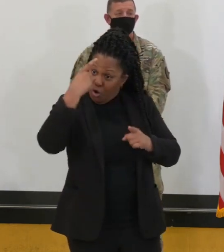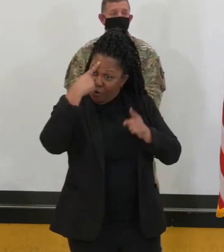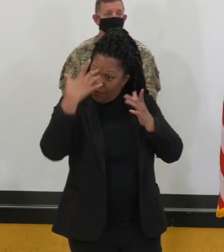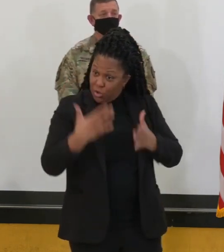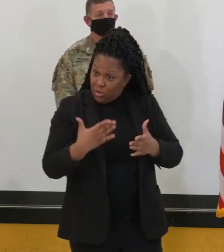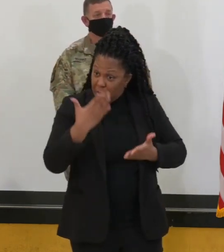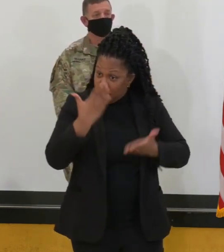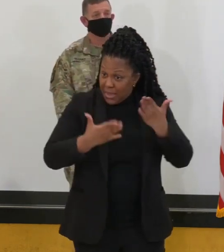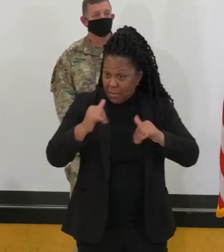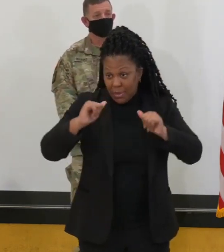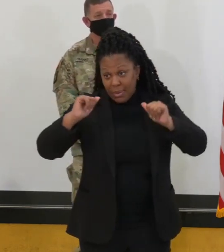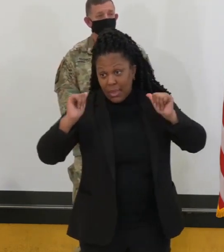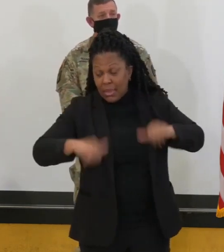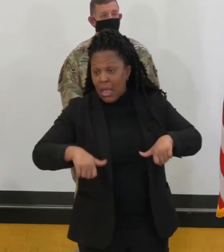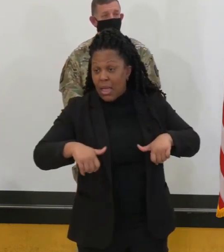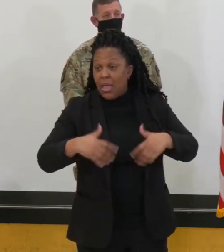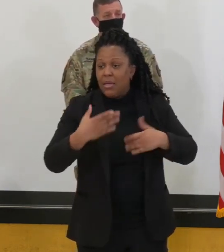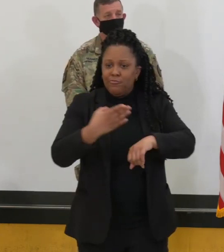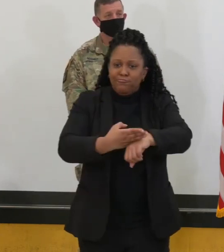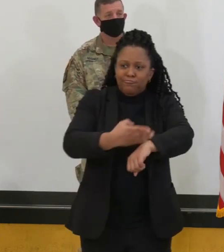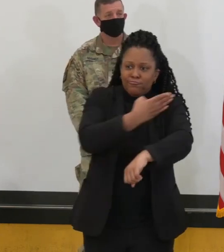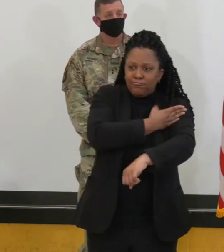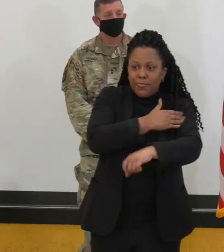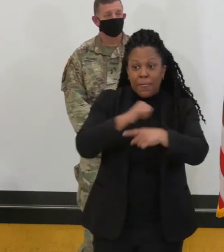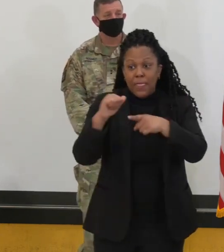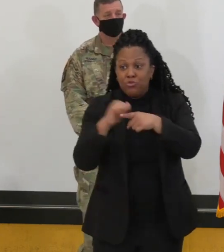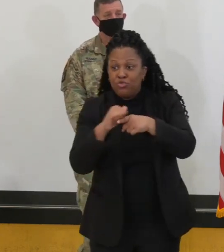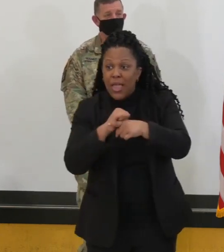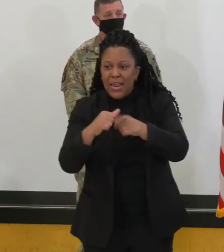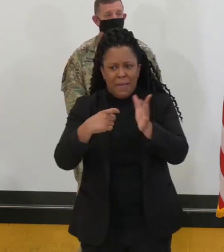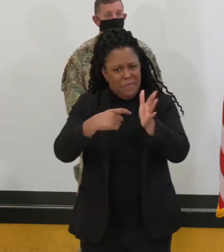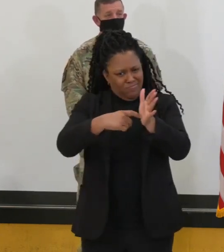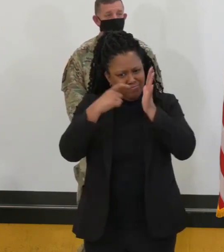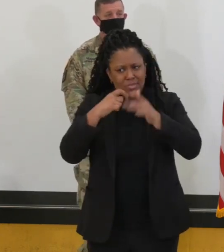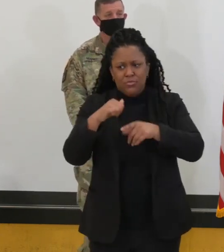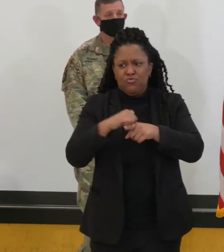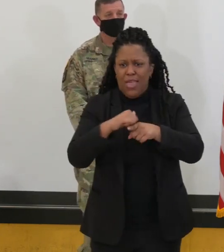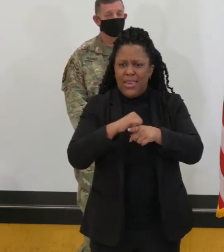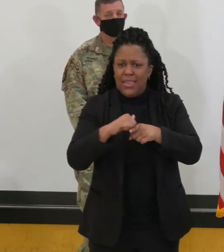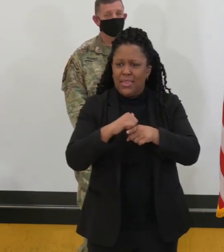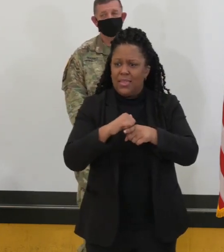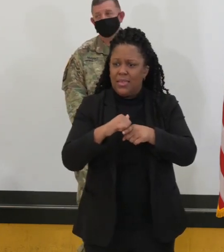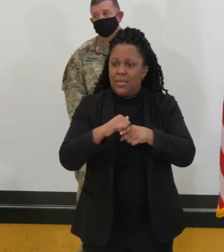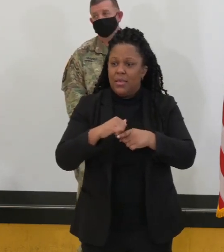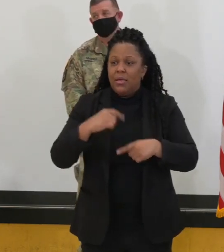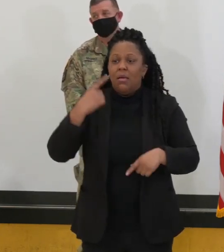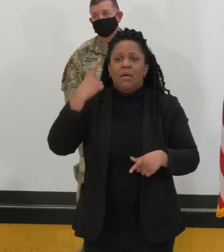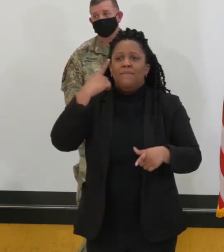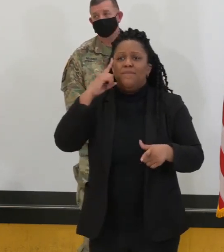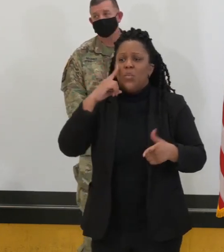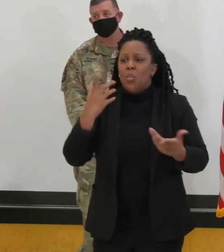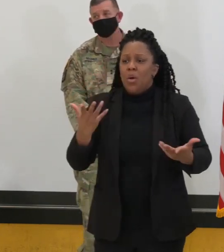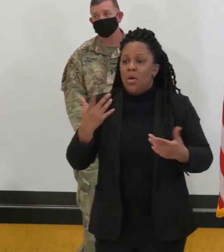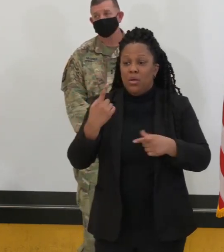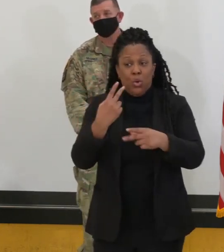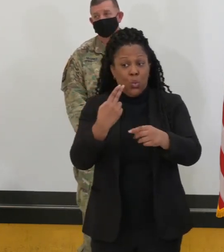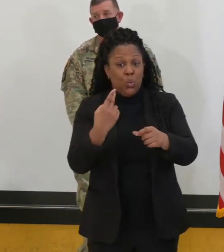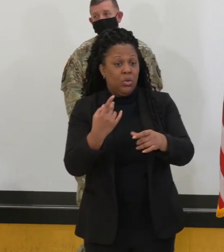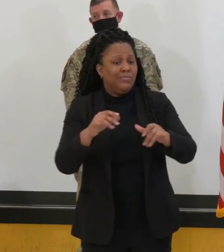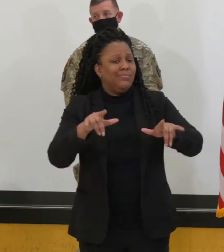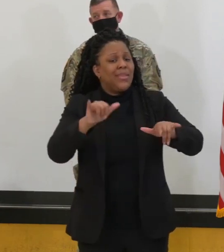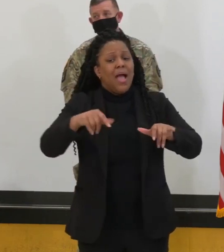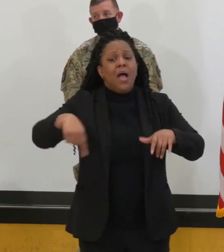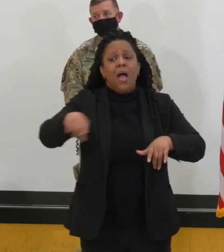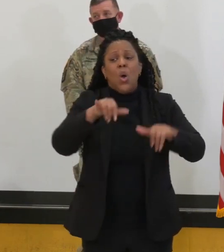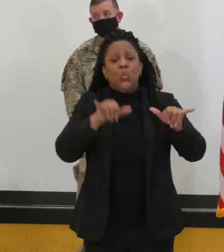mandate better training, especially in these cases where there's overwhelming armed response to a routine traffic